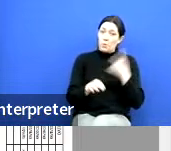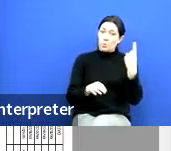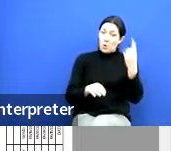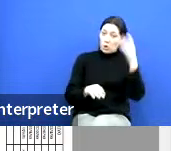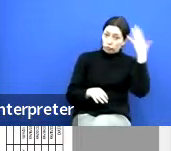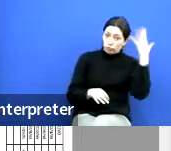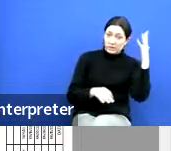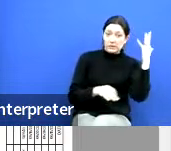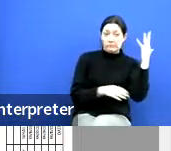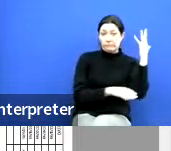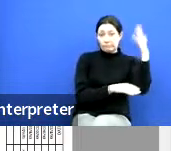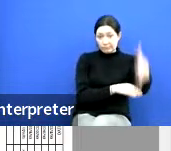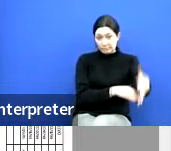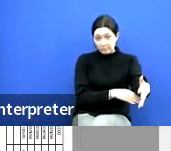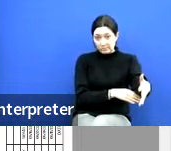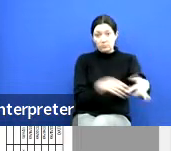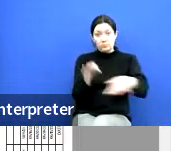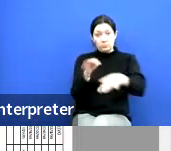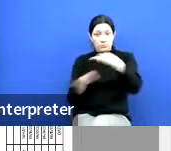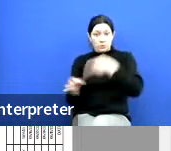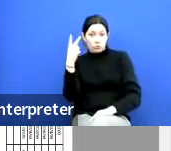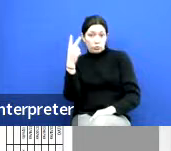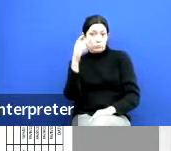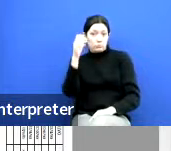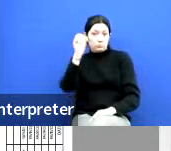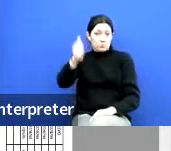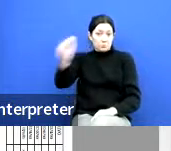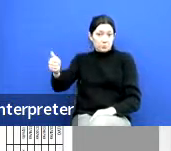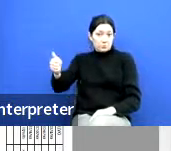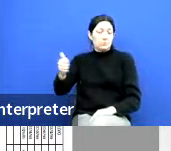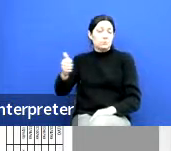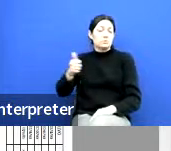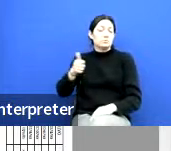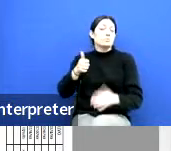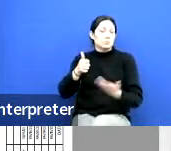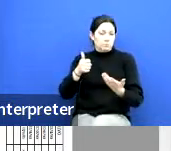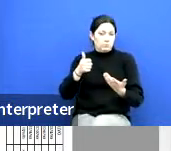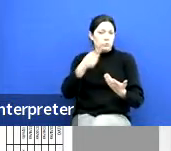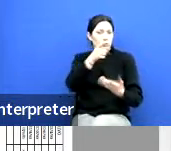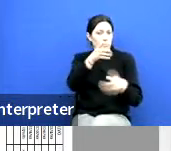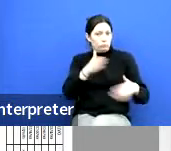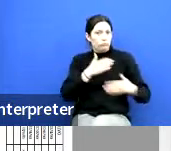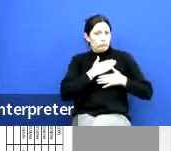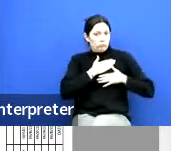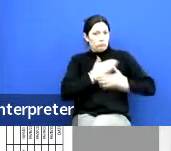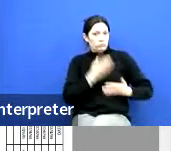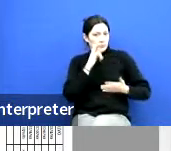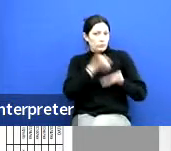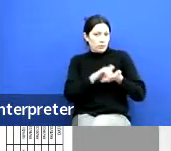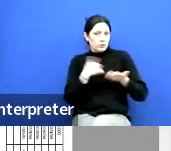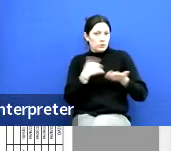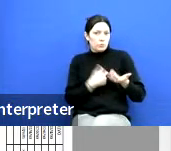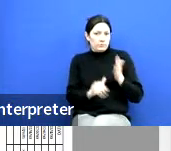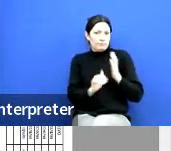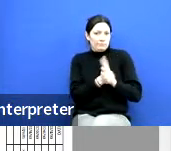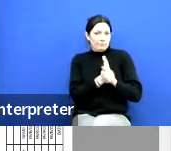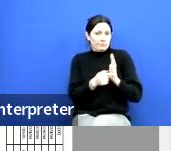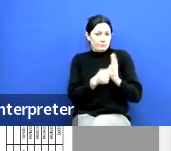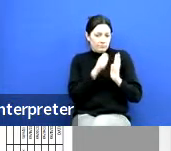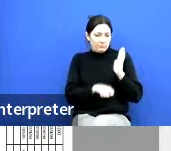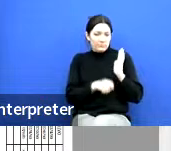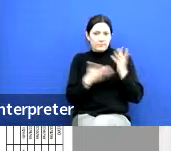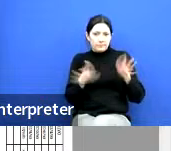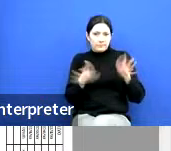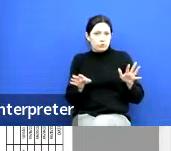trees or other, valuable trees, that they're replaced 2 new trees for each one of those that is removed. And